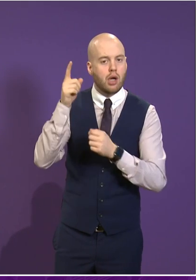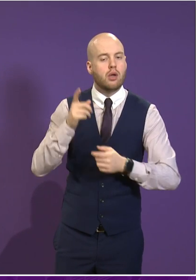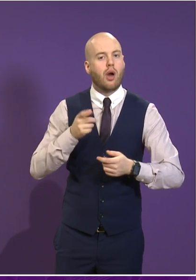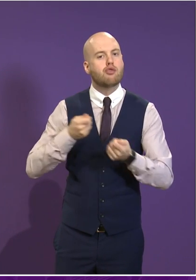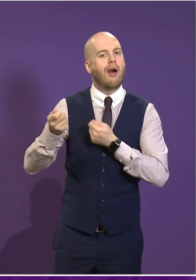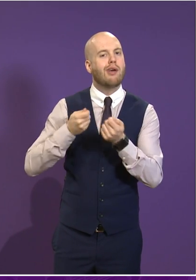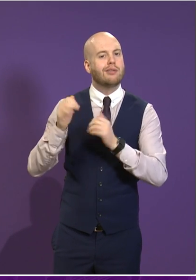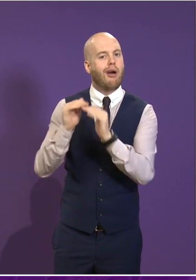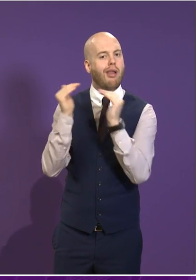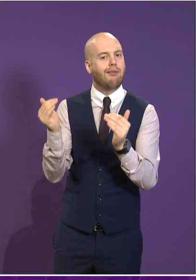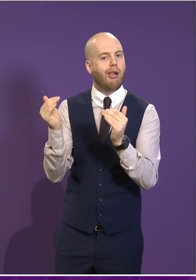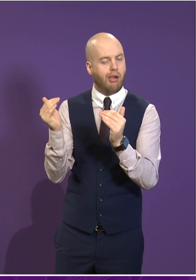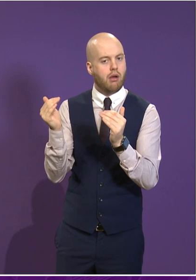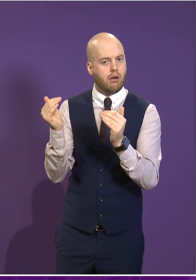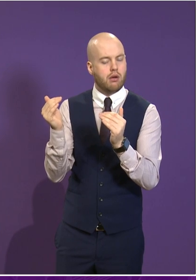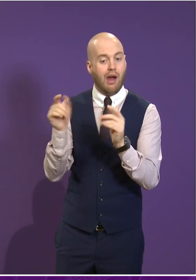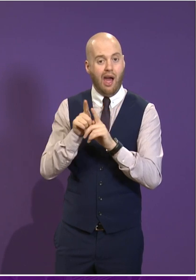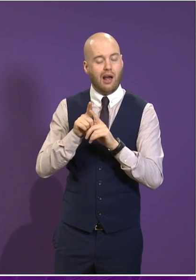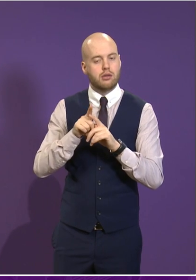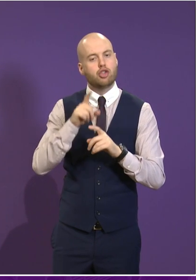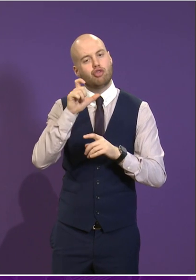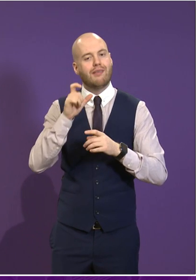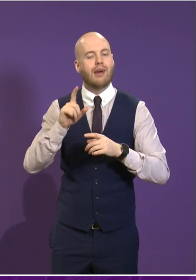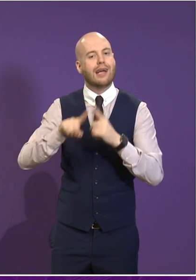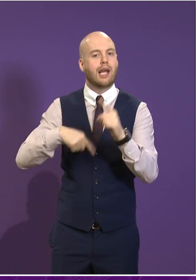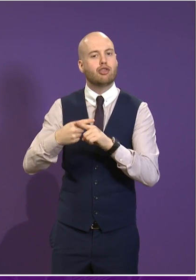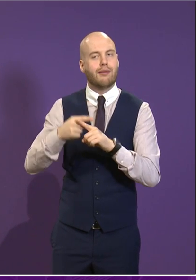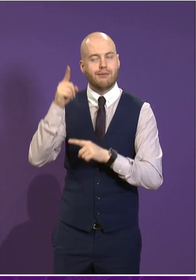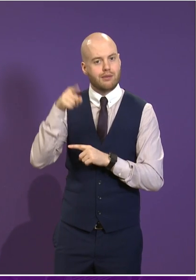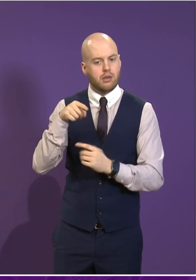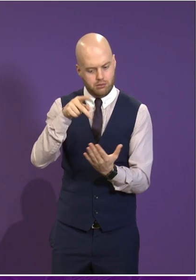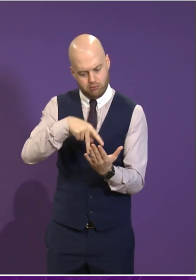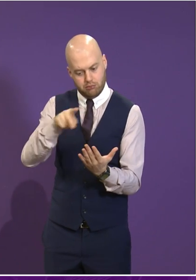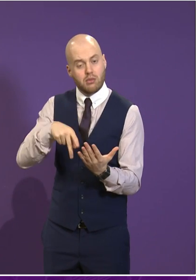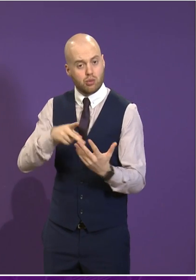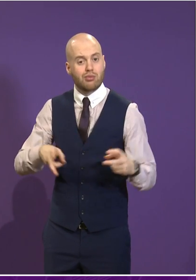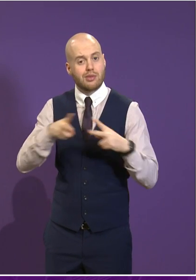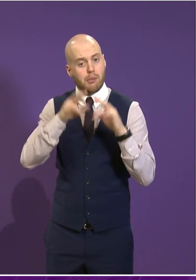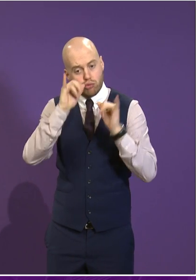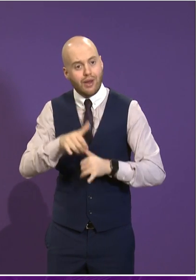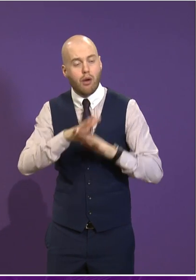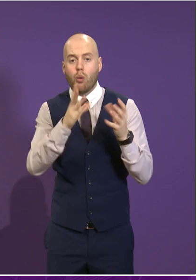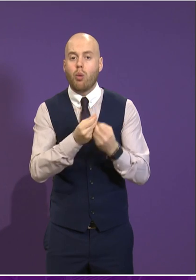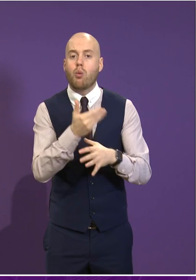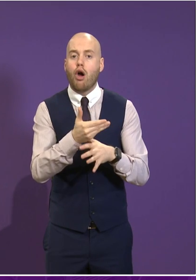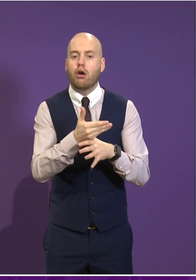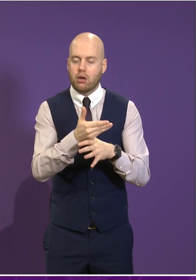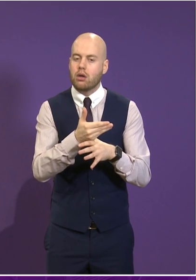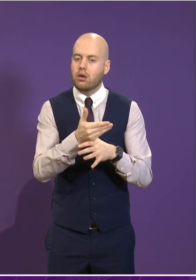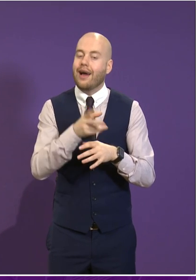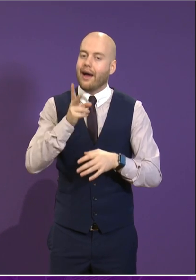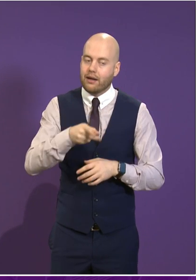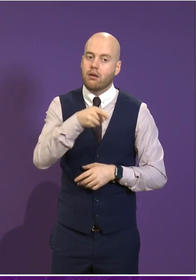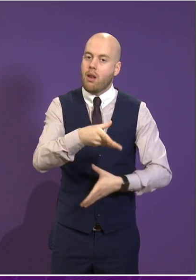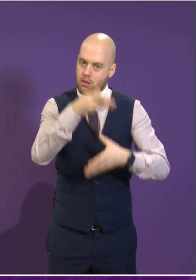all documented in terms of how the quality of each individual one and how they compare to each other. And that again feeds into the